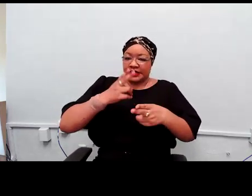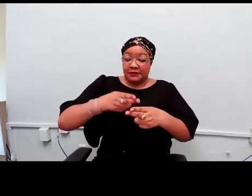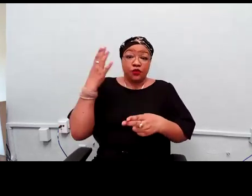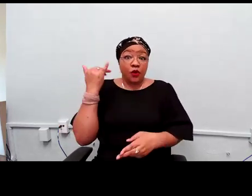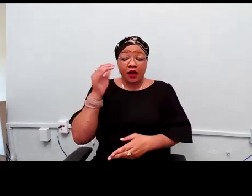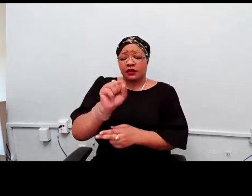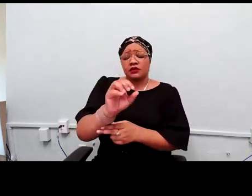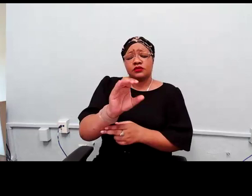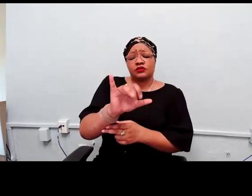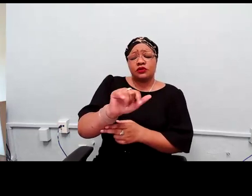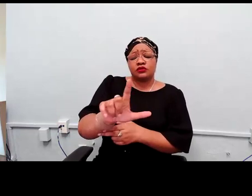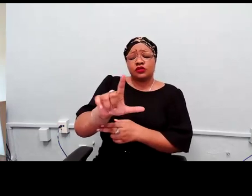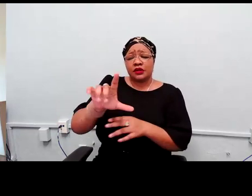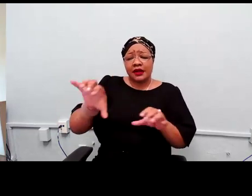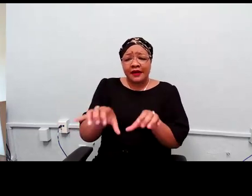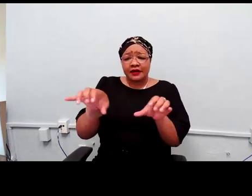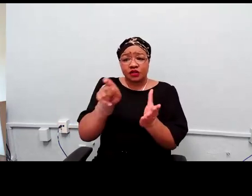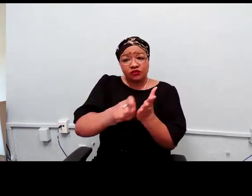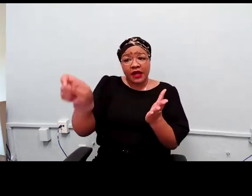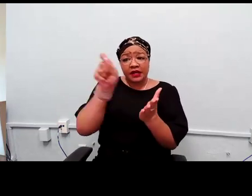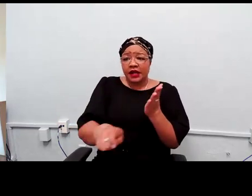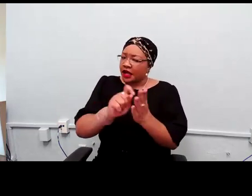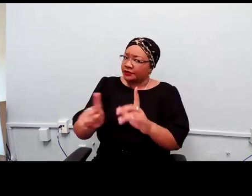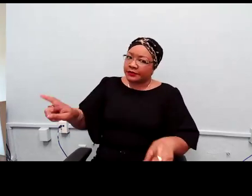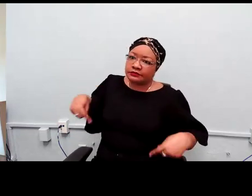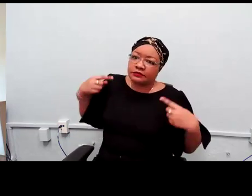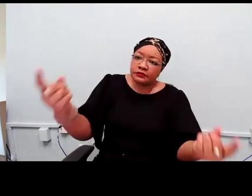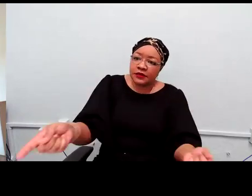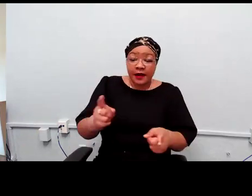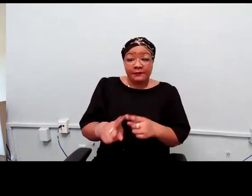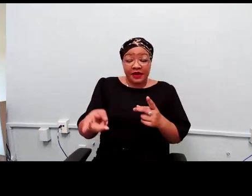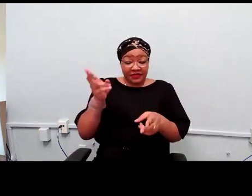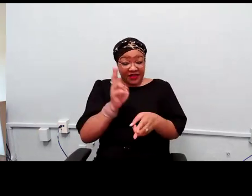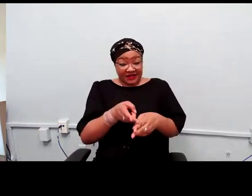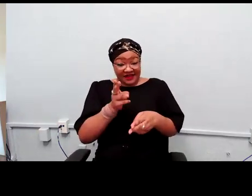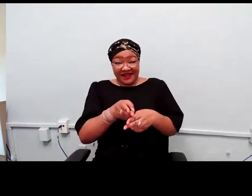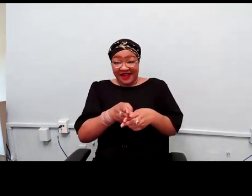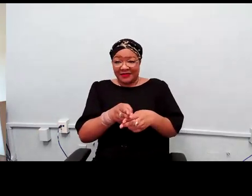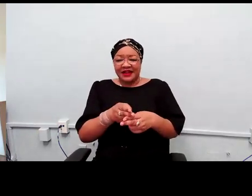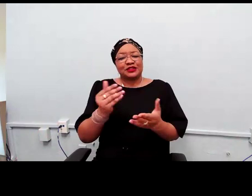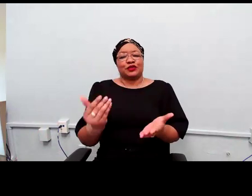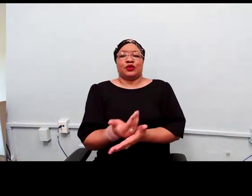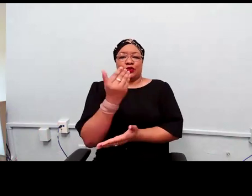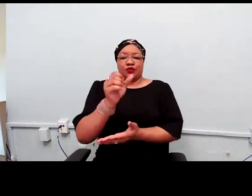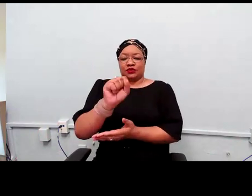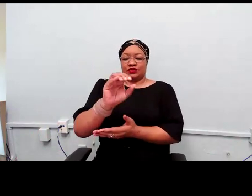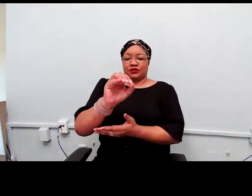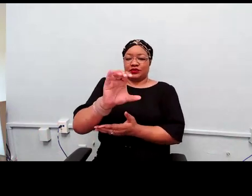been around. People have been doing it forever. But to name it as literary genre felt